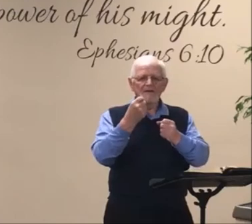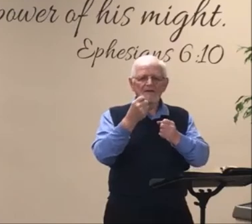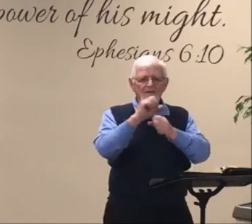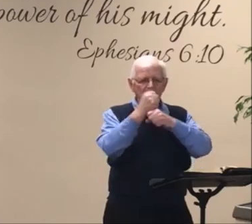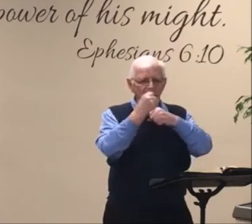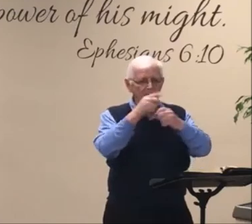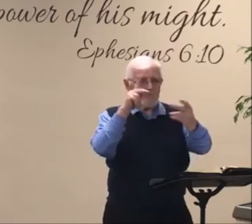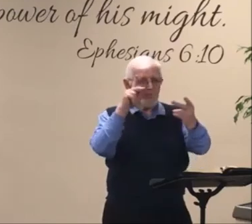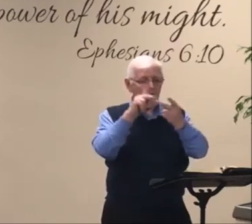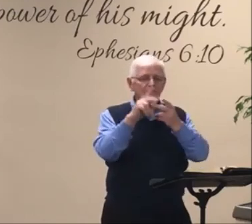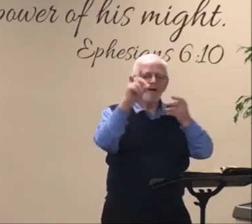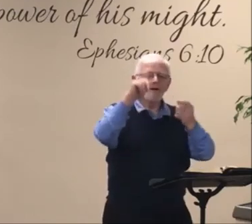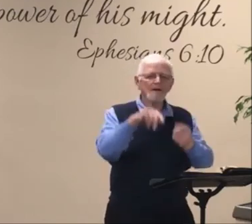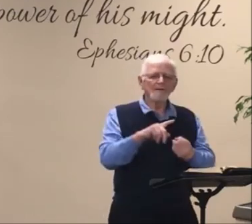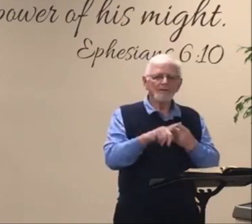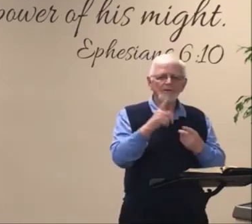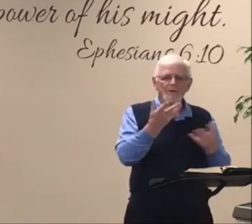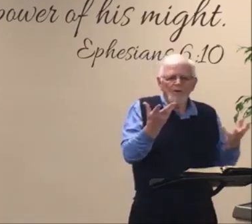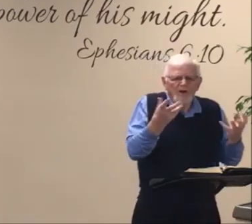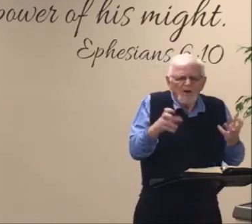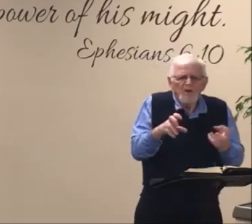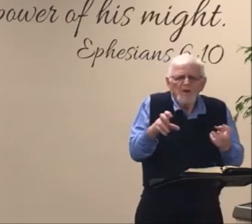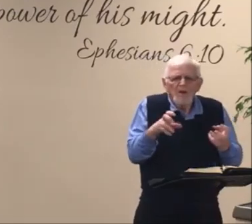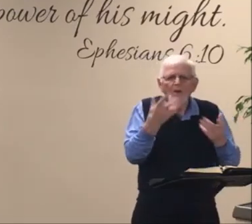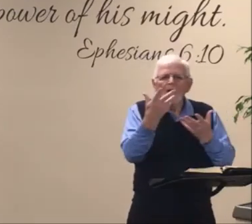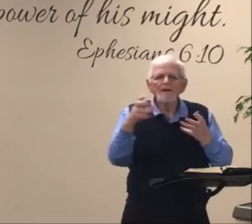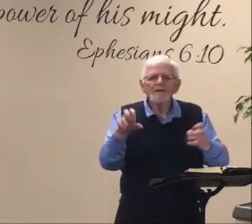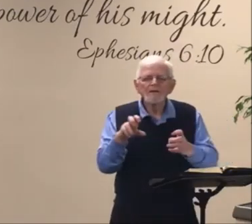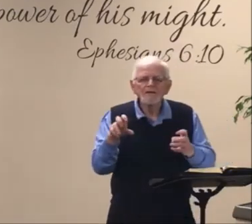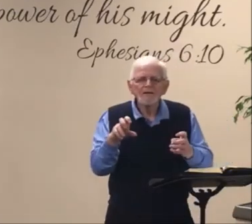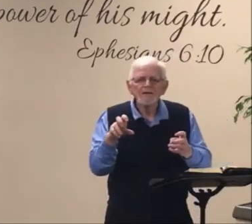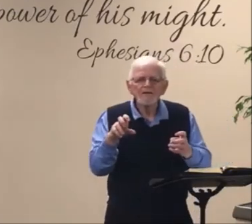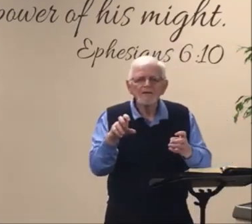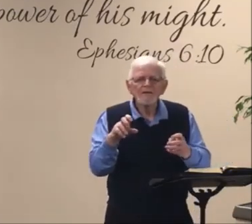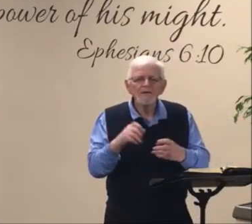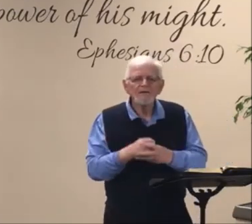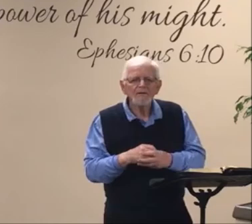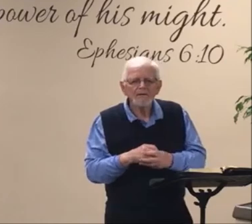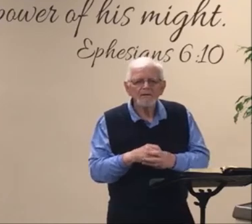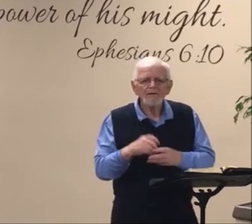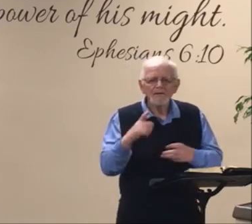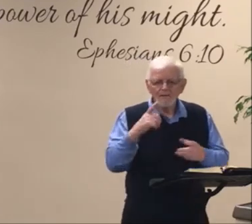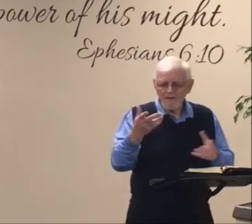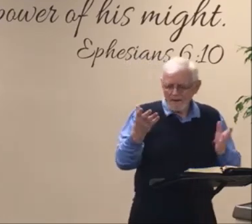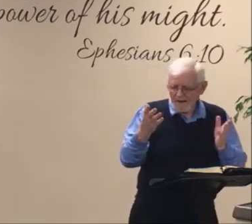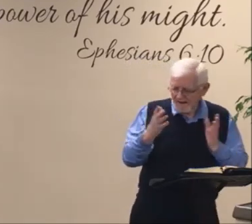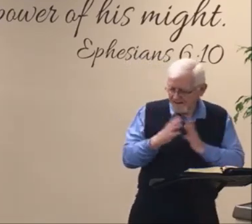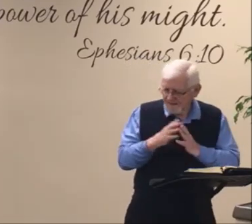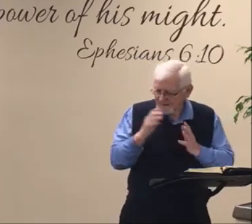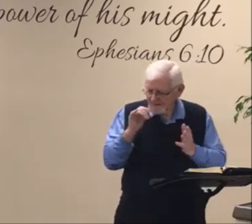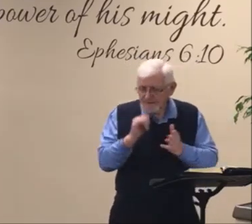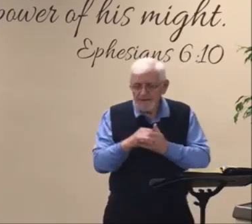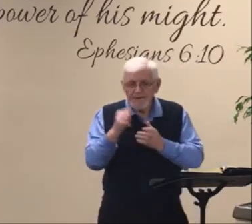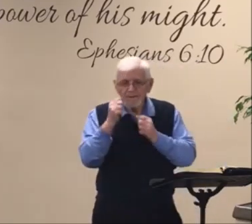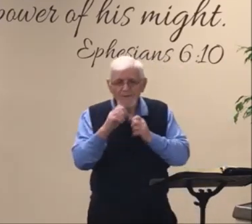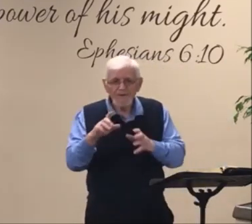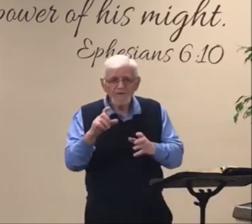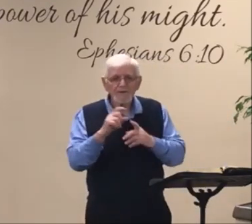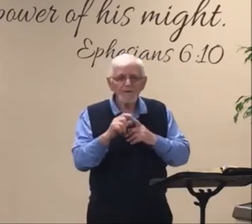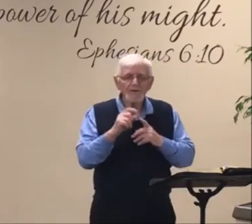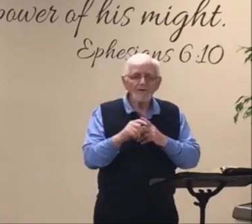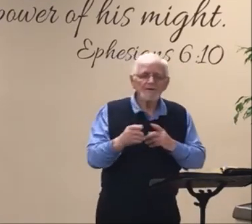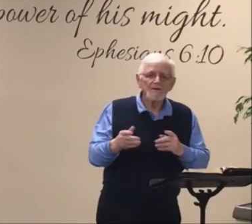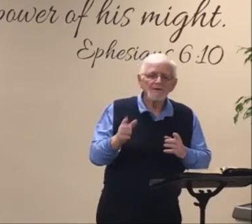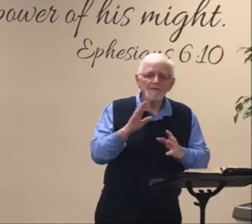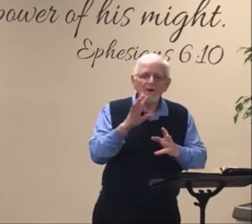you. What are you going to do? What are you going to do with the Jacob example? Lord, I ask that you'd please bless the words that were spoken this